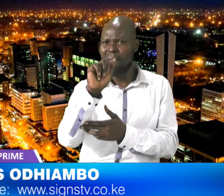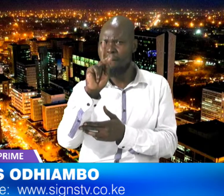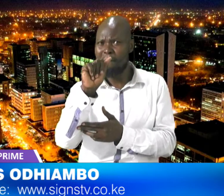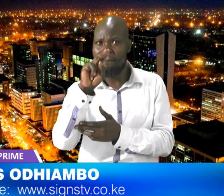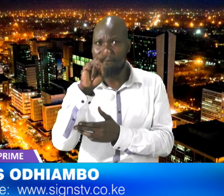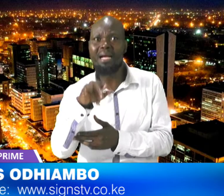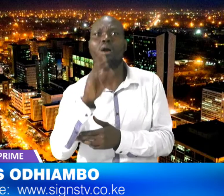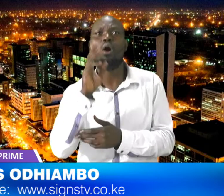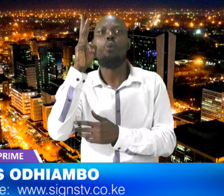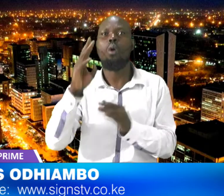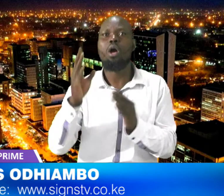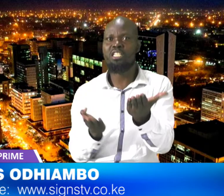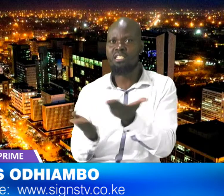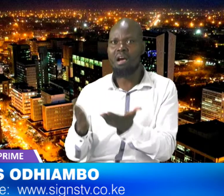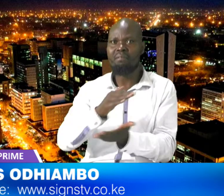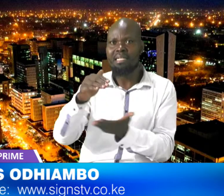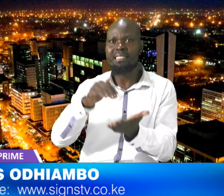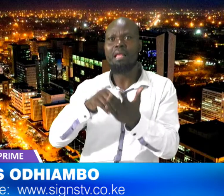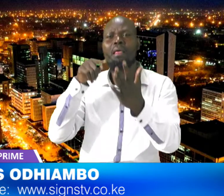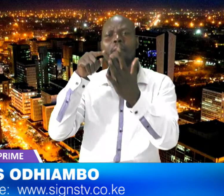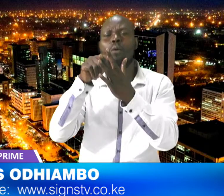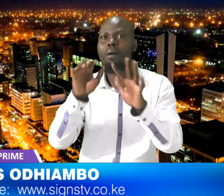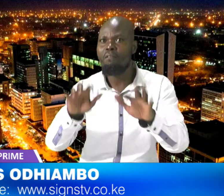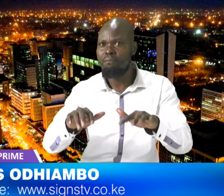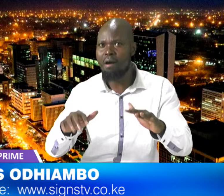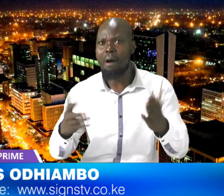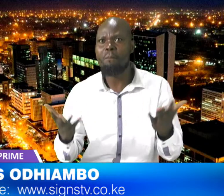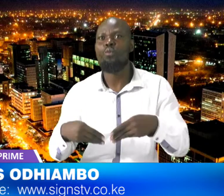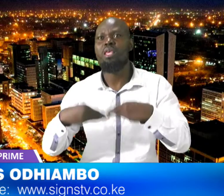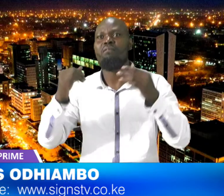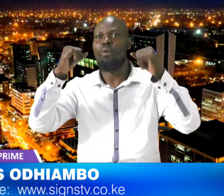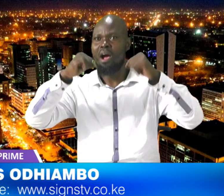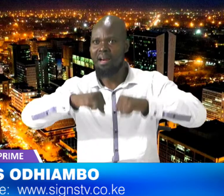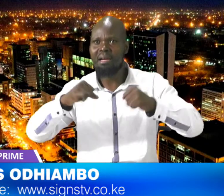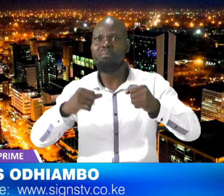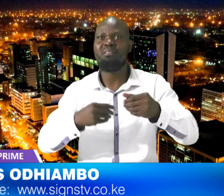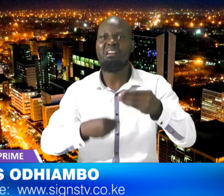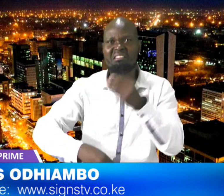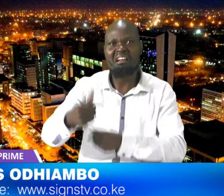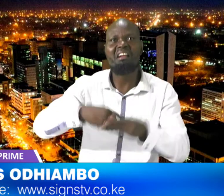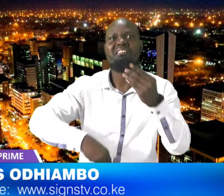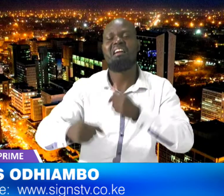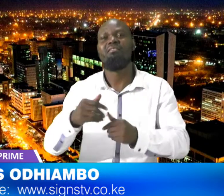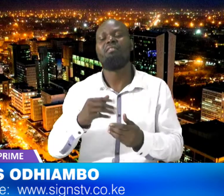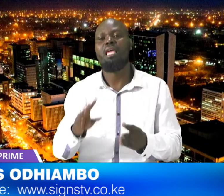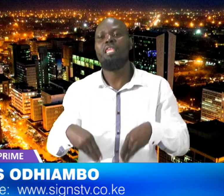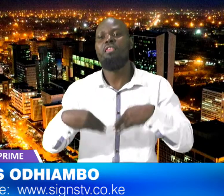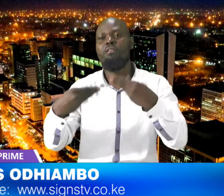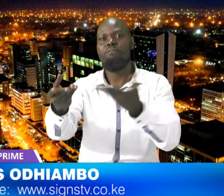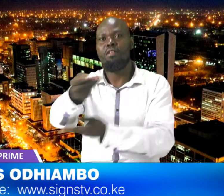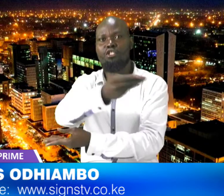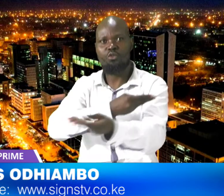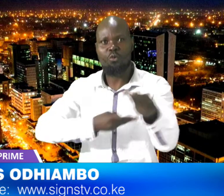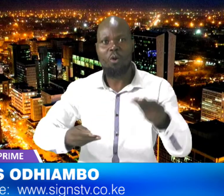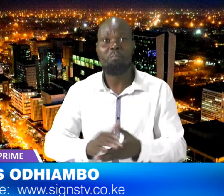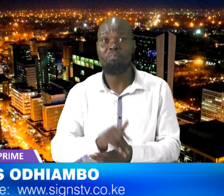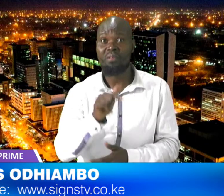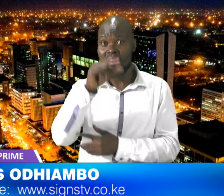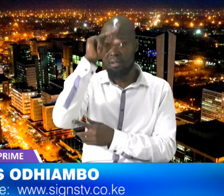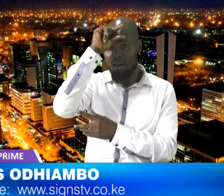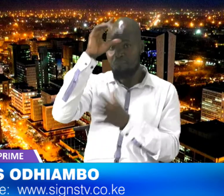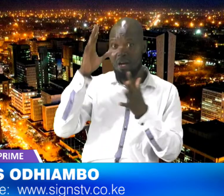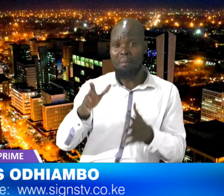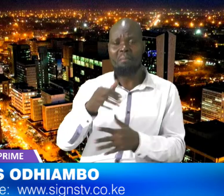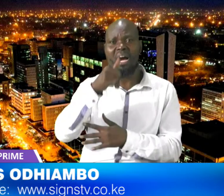and Kiani, will serve as central points for farmers to aggregate and to sell their